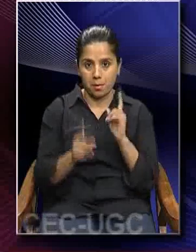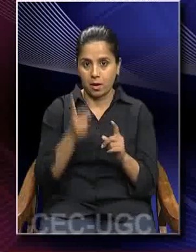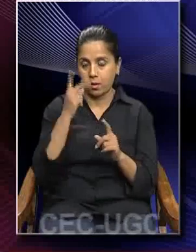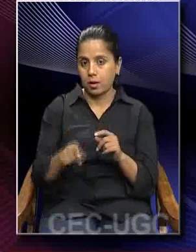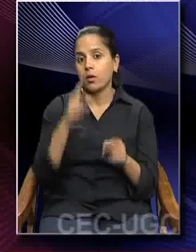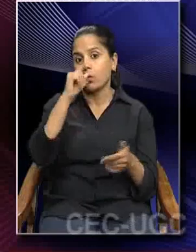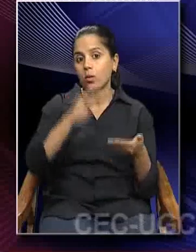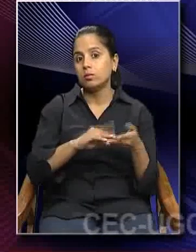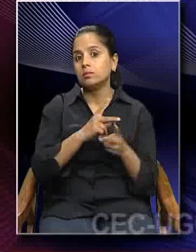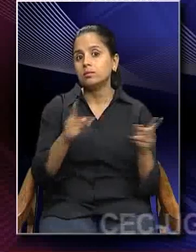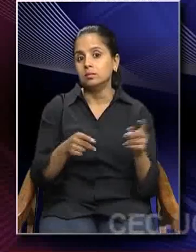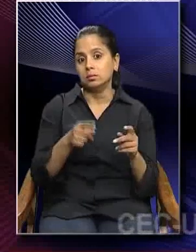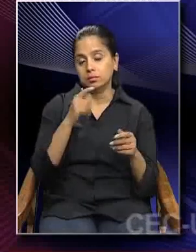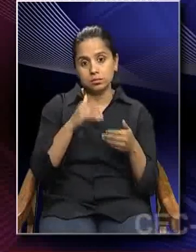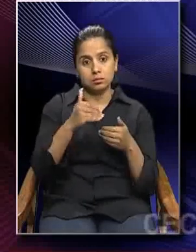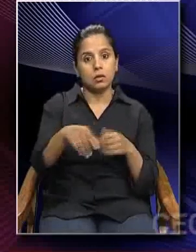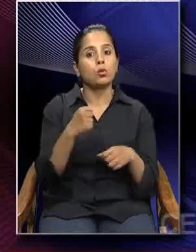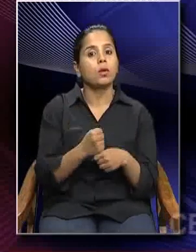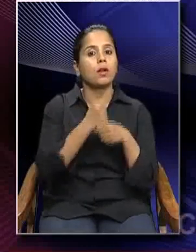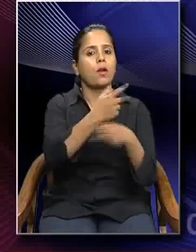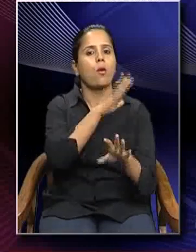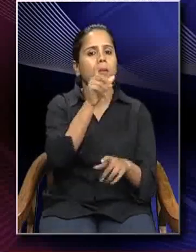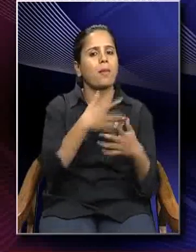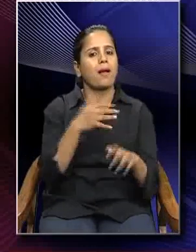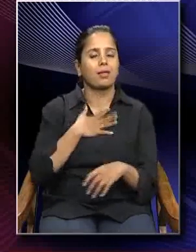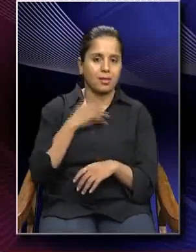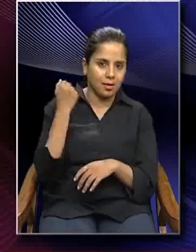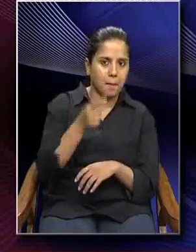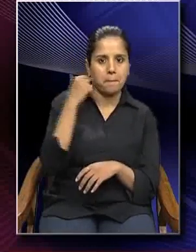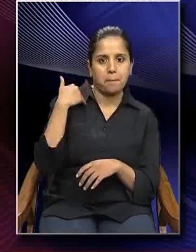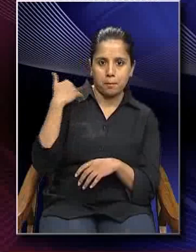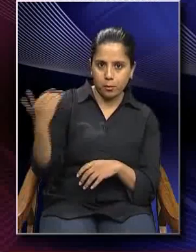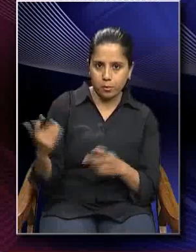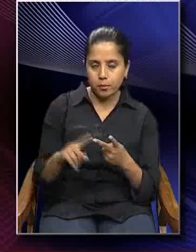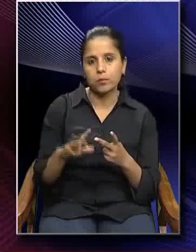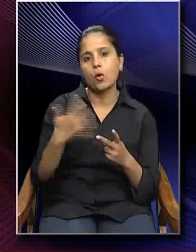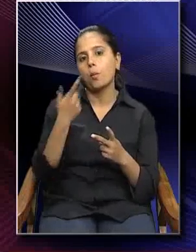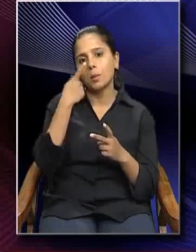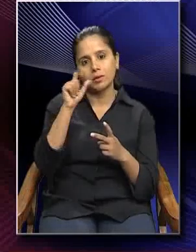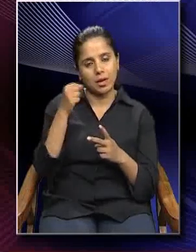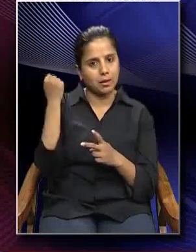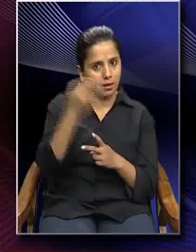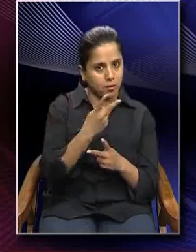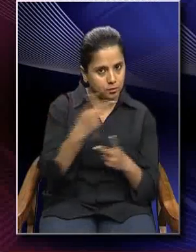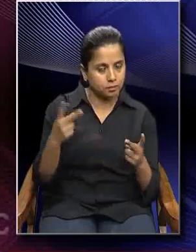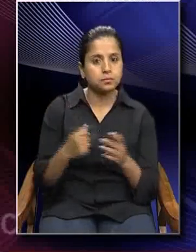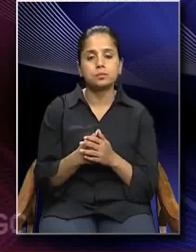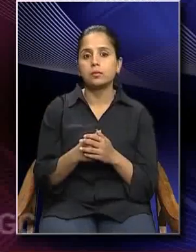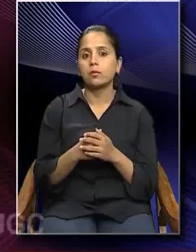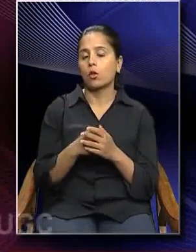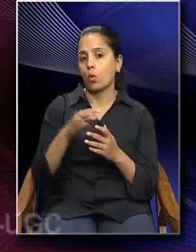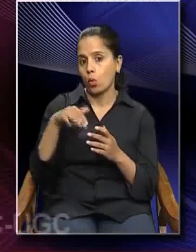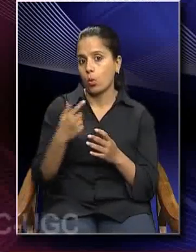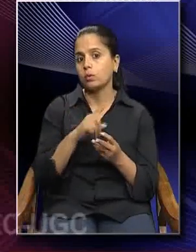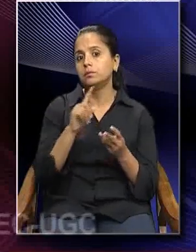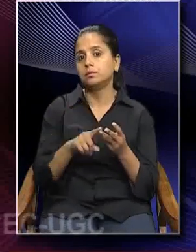procession, gifts that had been given out of love from brothers or from parents. And